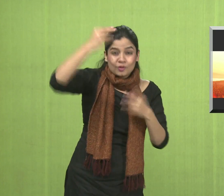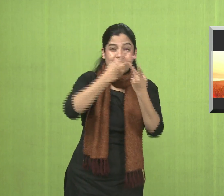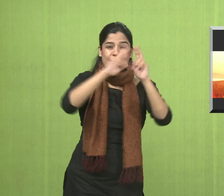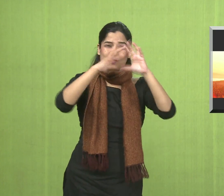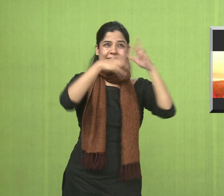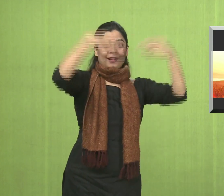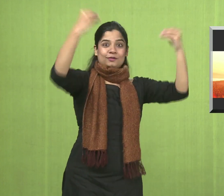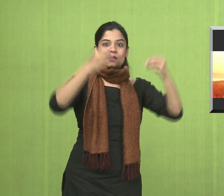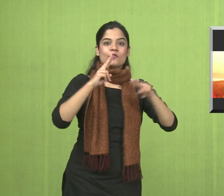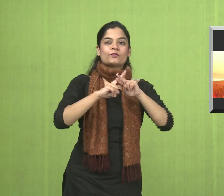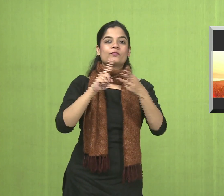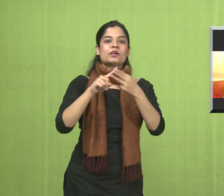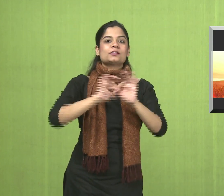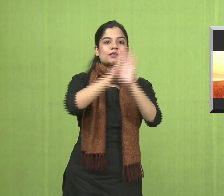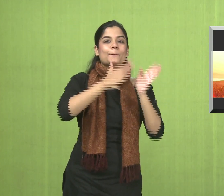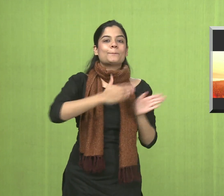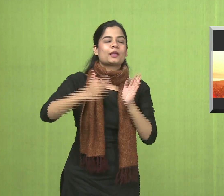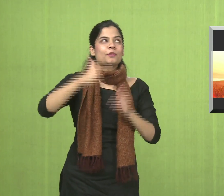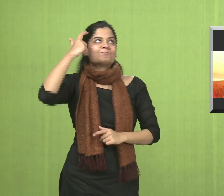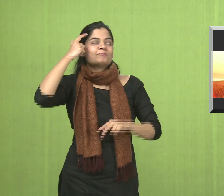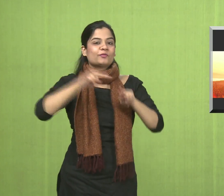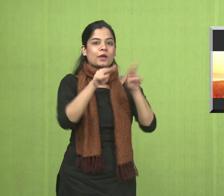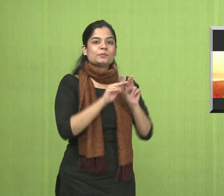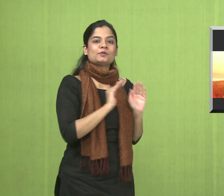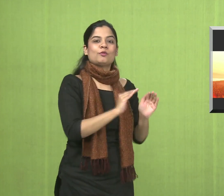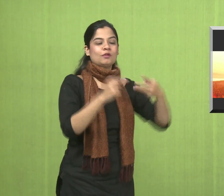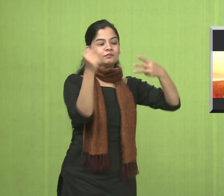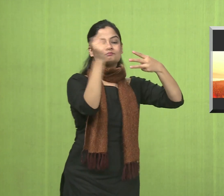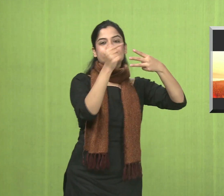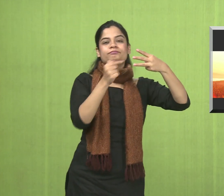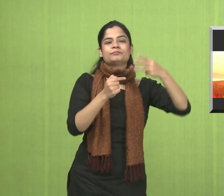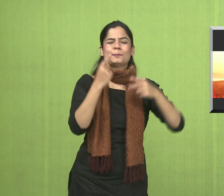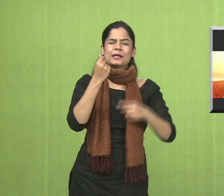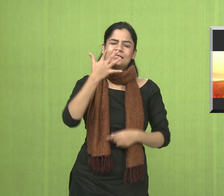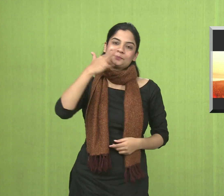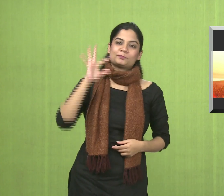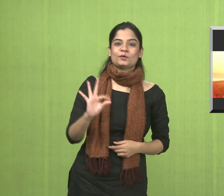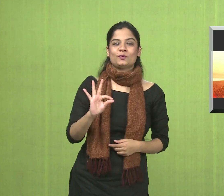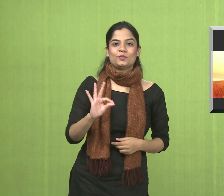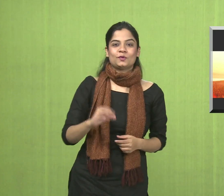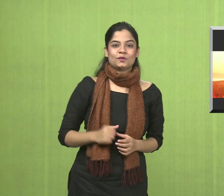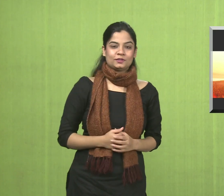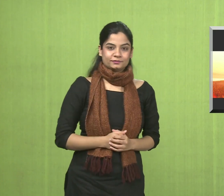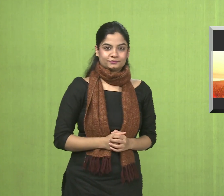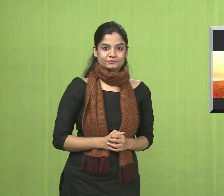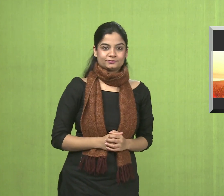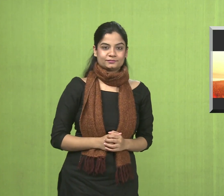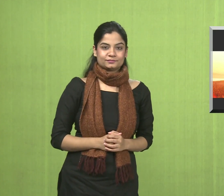of a child, sending child away for education, etc. So these three things are very important in terms of need for